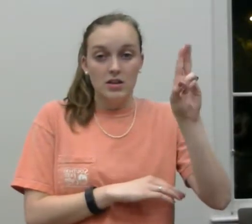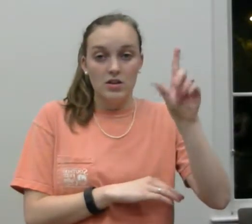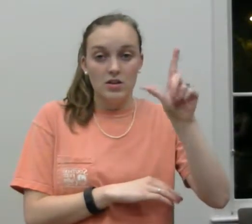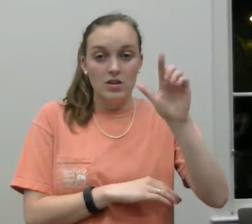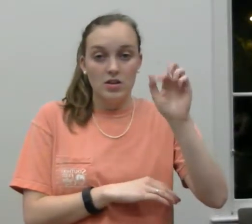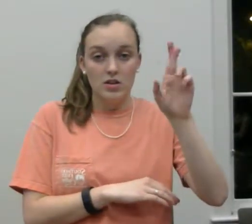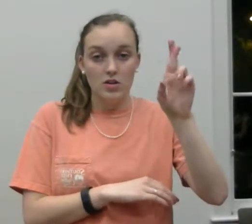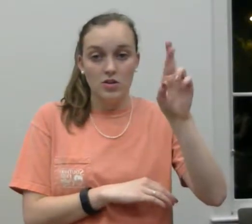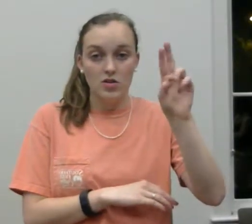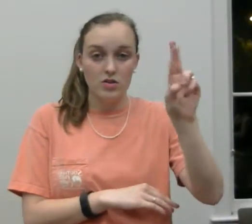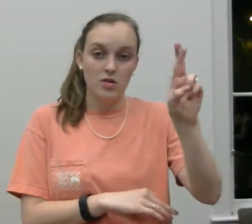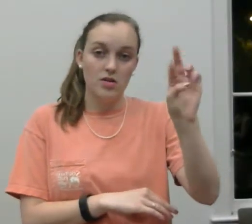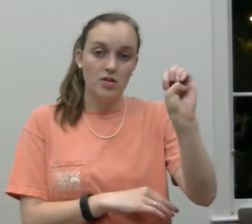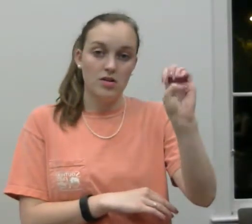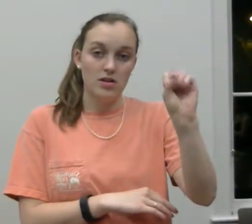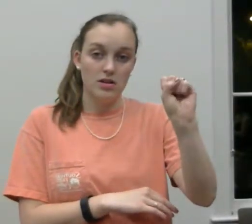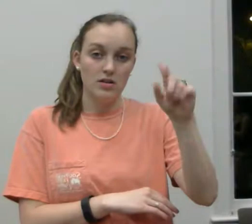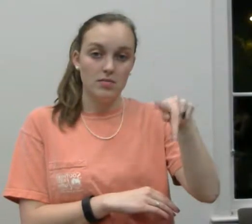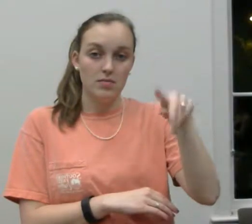of your body. It can also include,